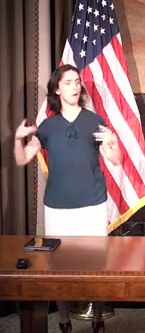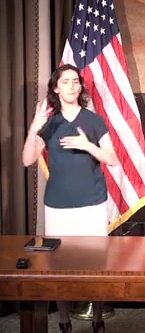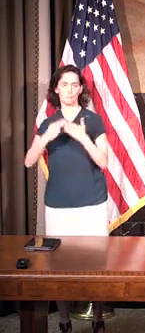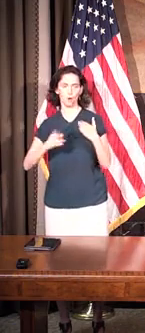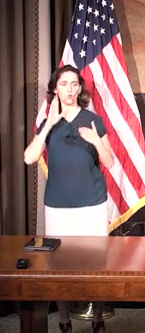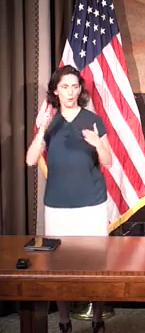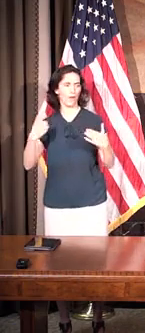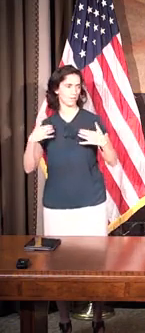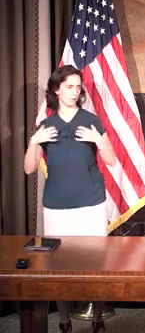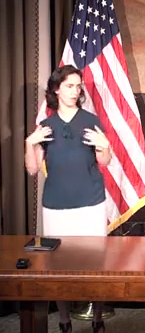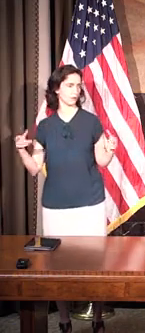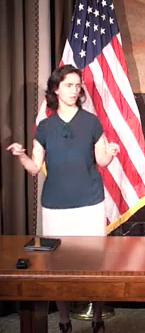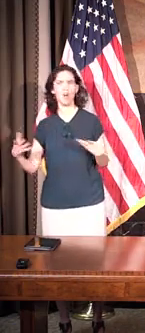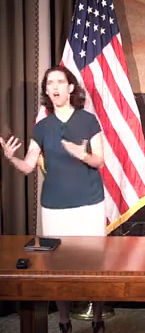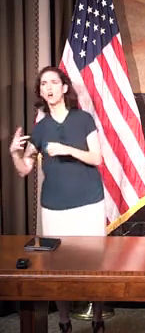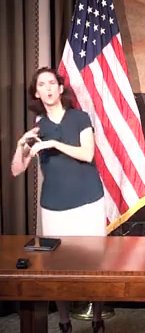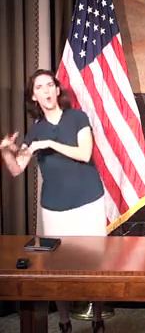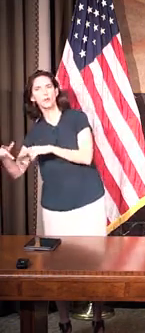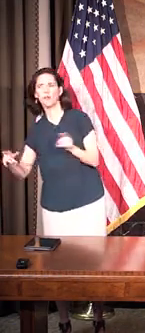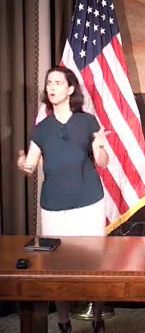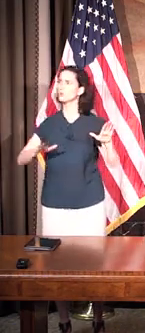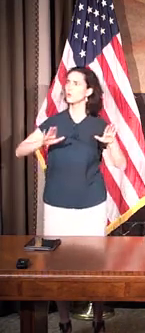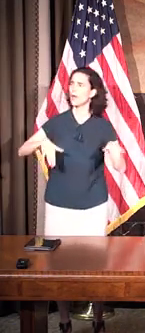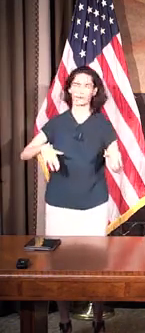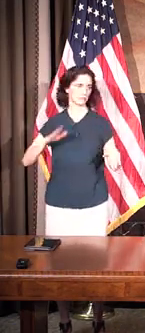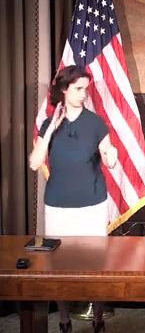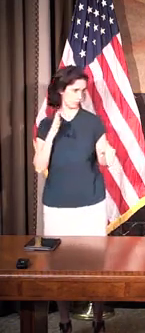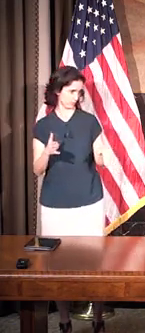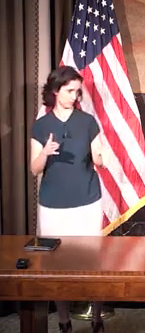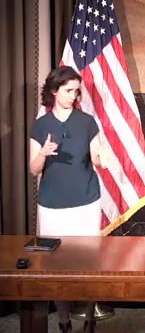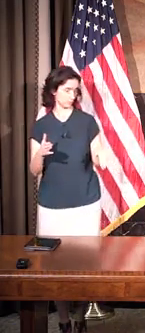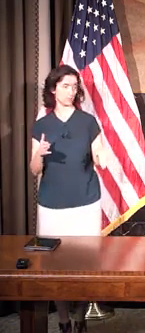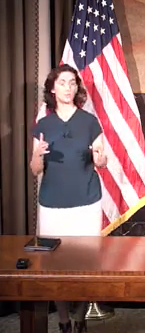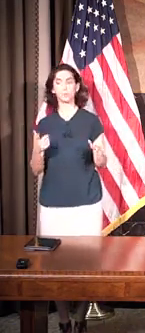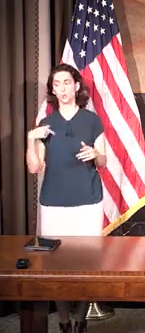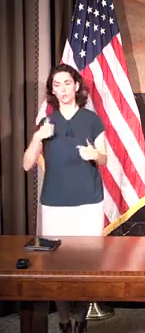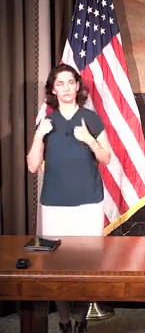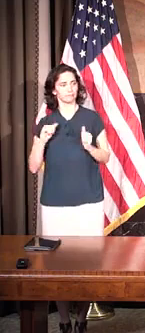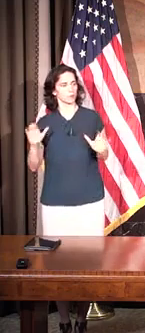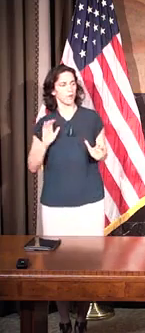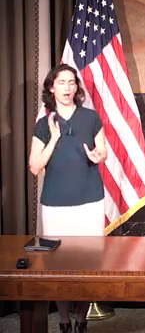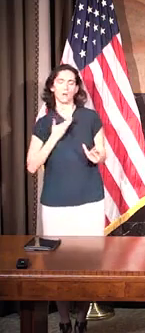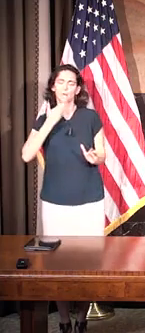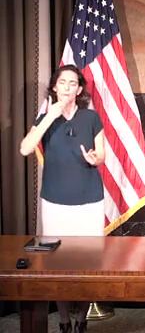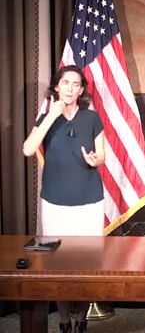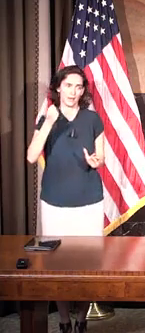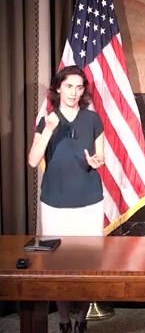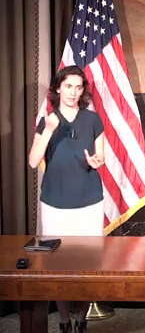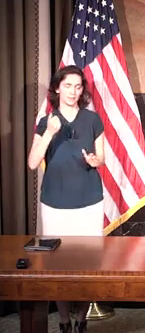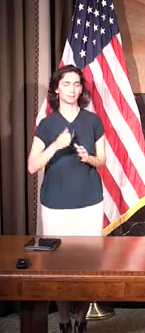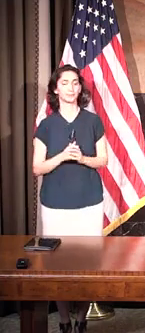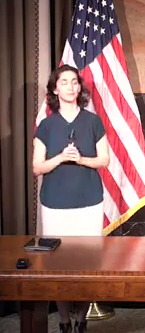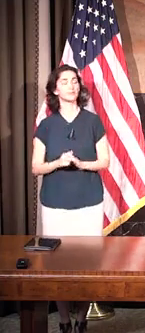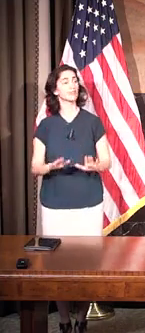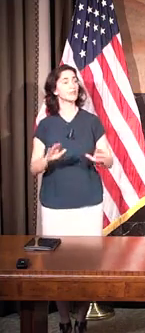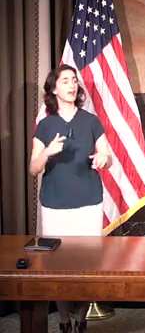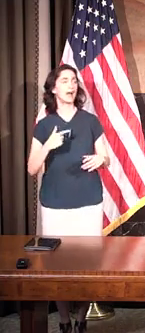late. We've done the very best that we can. And one of the reasons, I'm